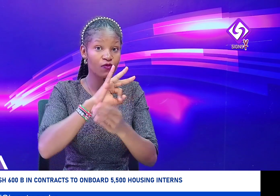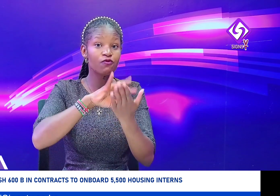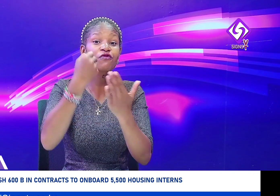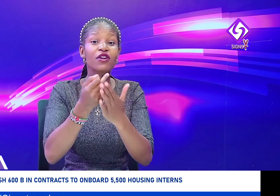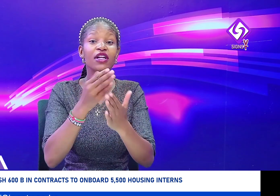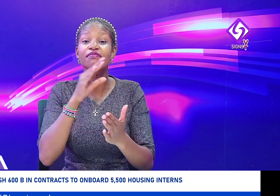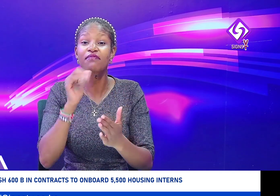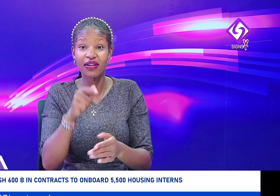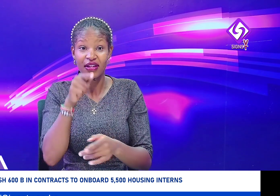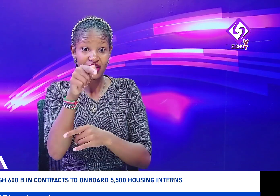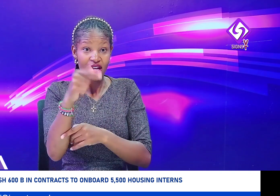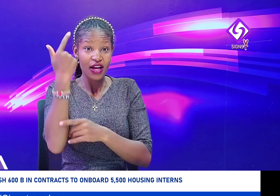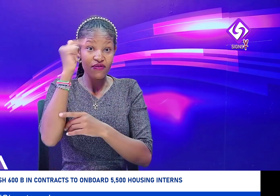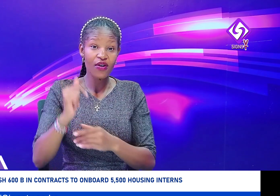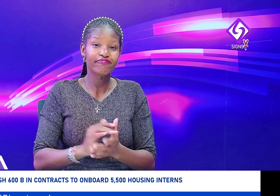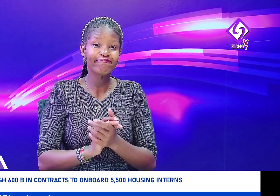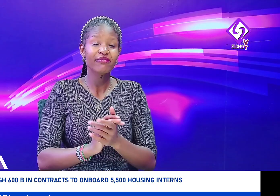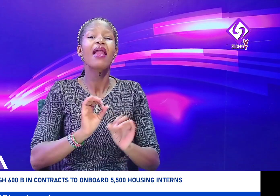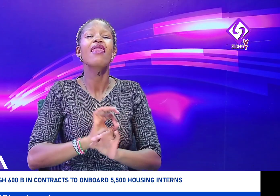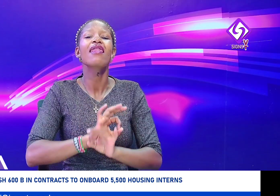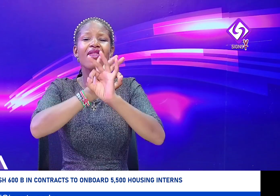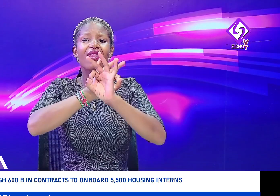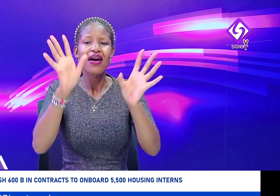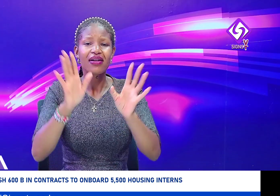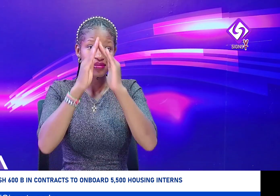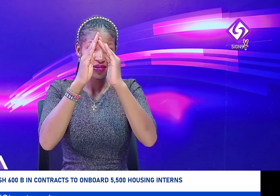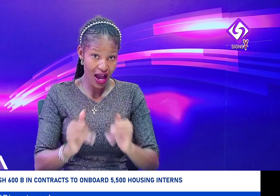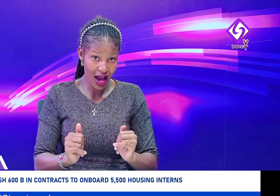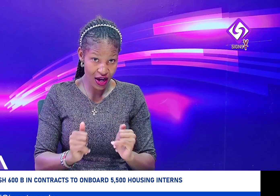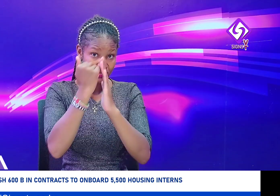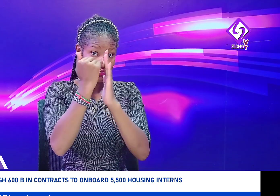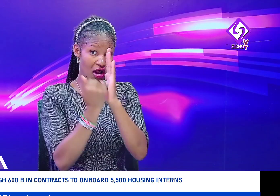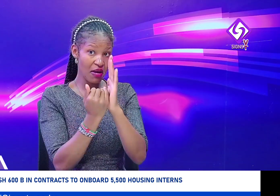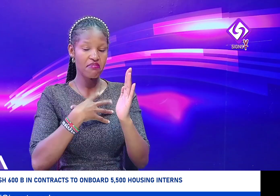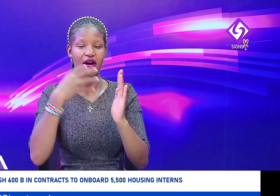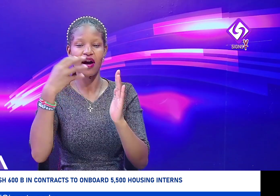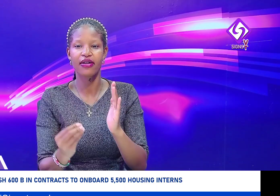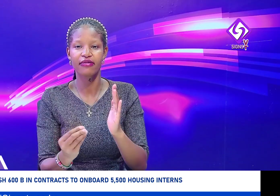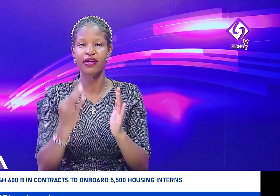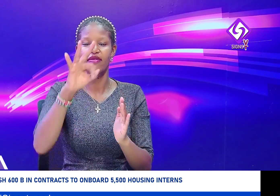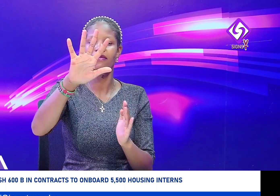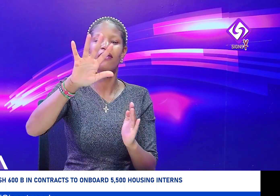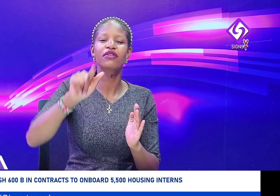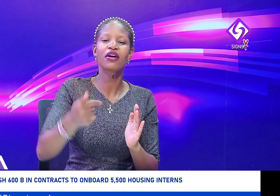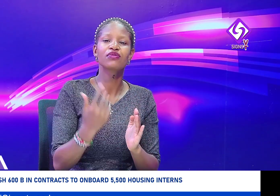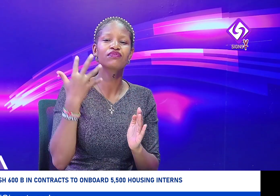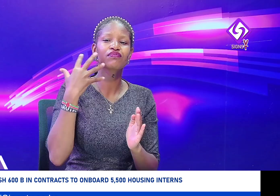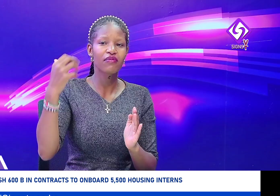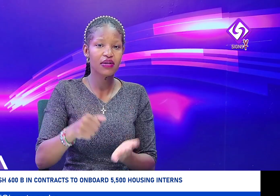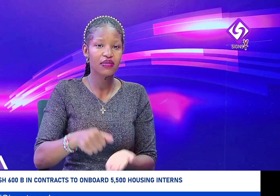President William Ruto has announced the signing of contracts worth 600 billion shillings fully funded by